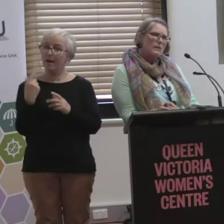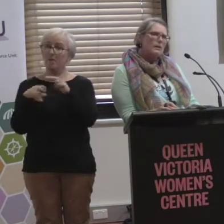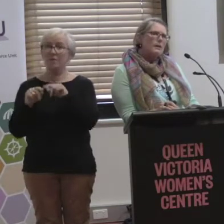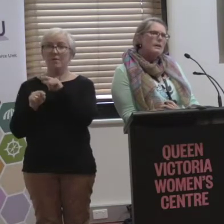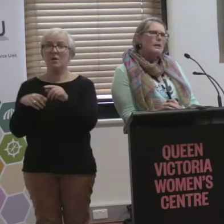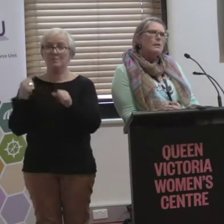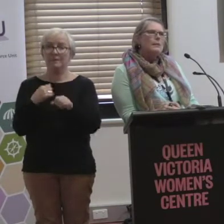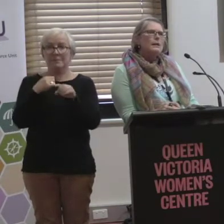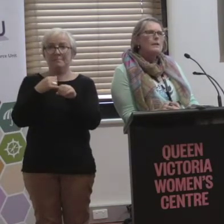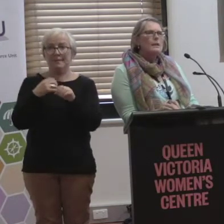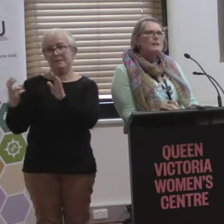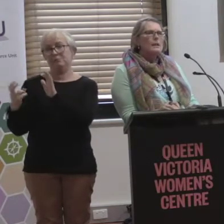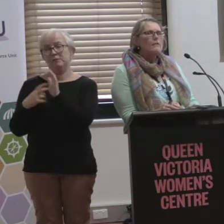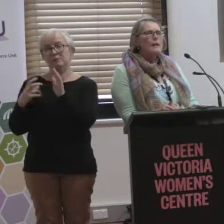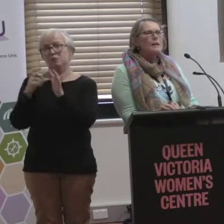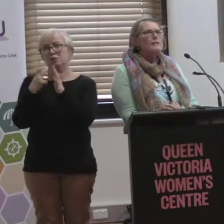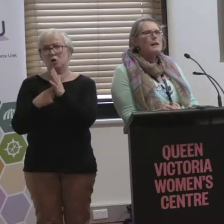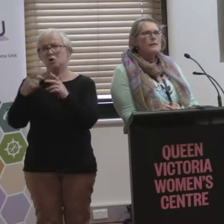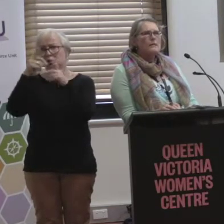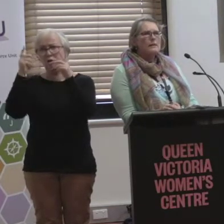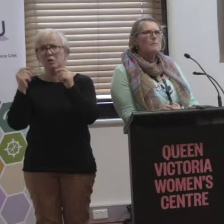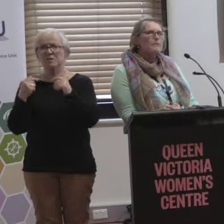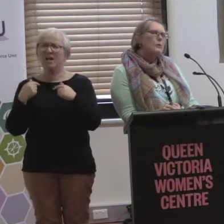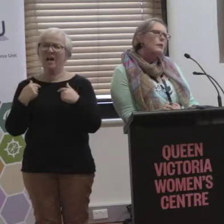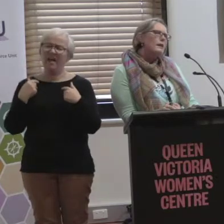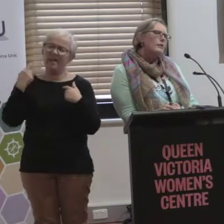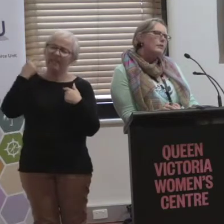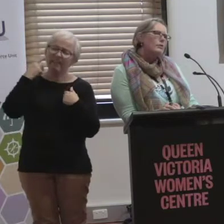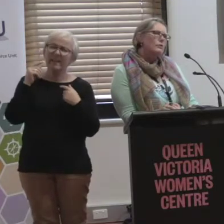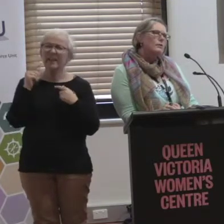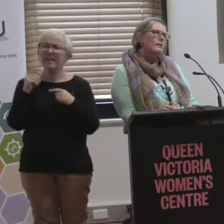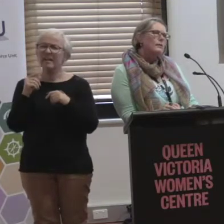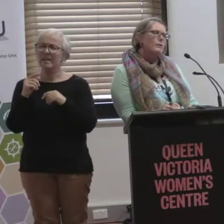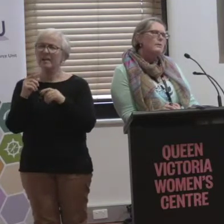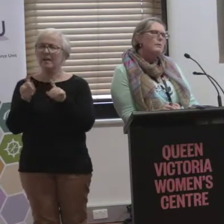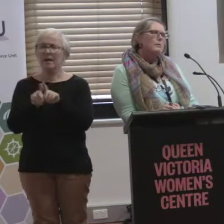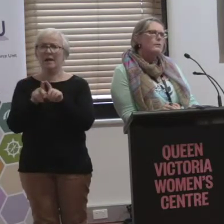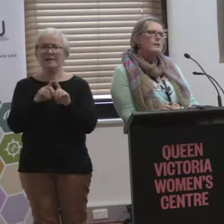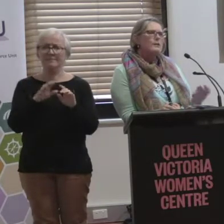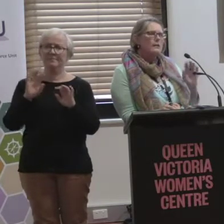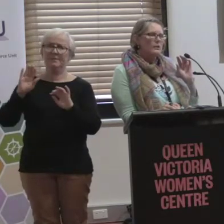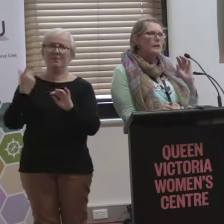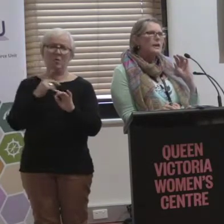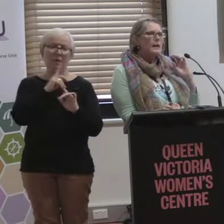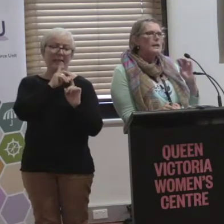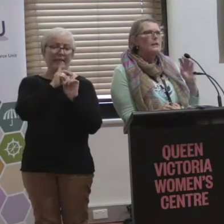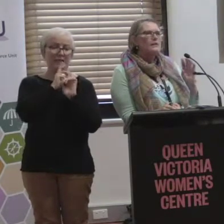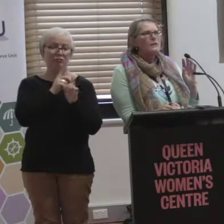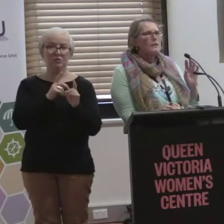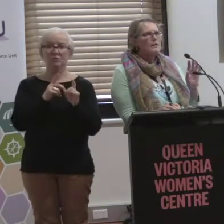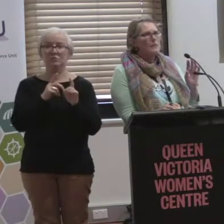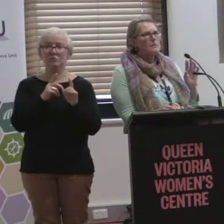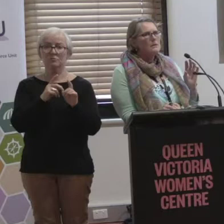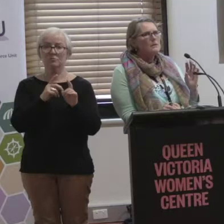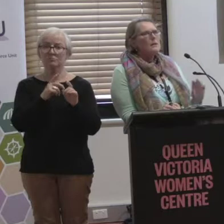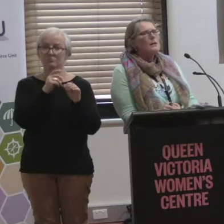practitioner. Now, we believe the understanding for that is, as I was saying before, an instructional directive. When someone puts in such a clear